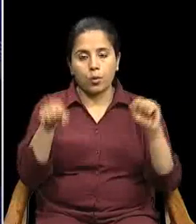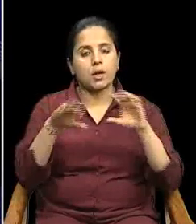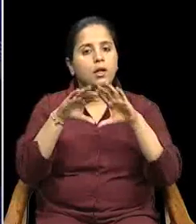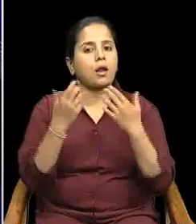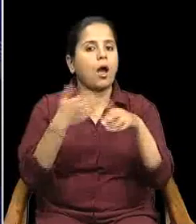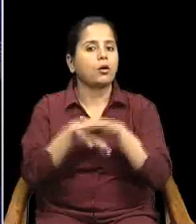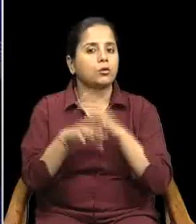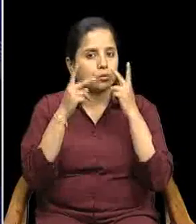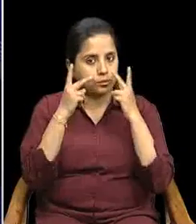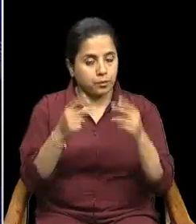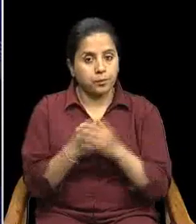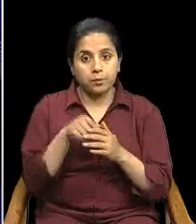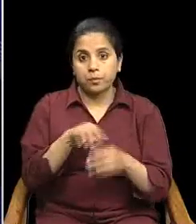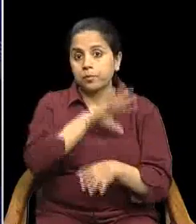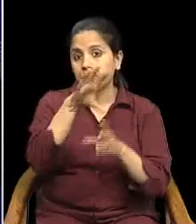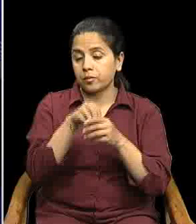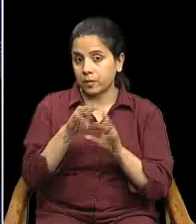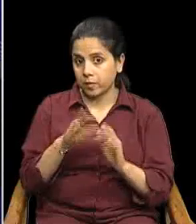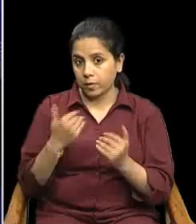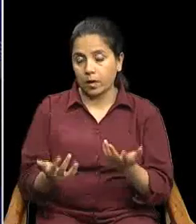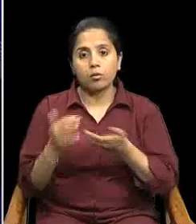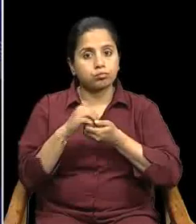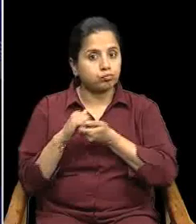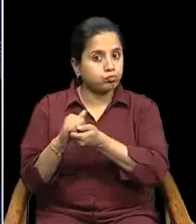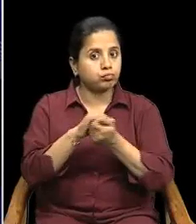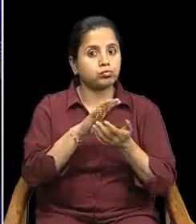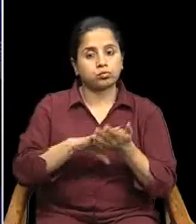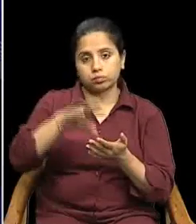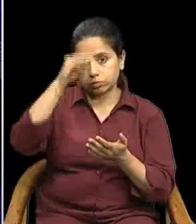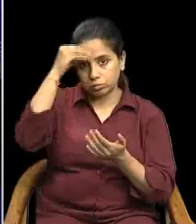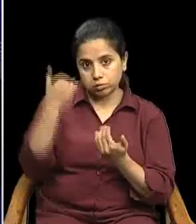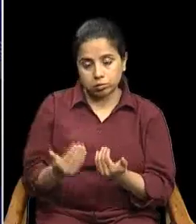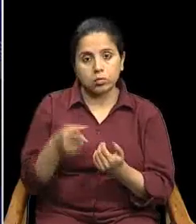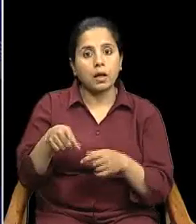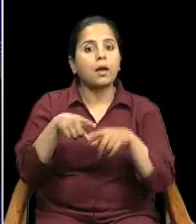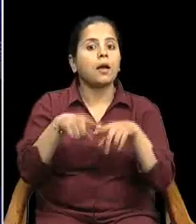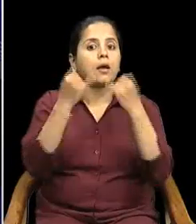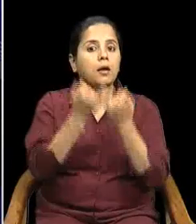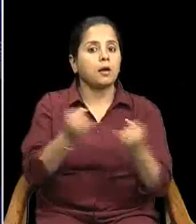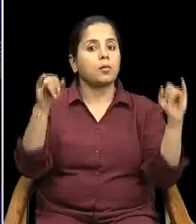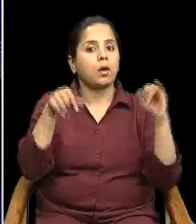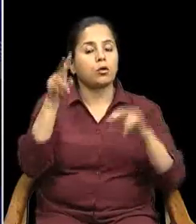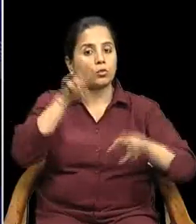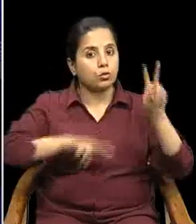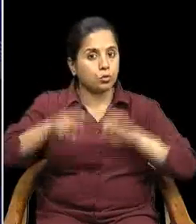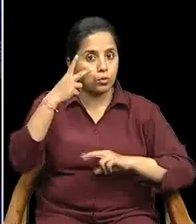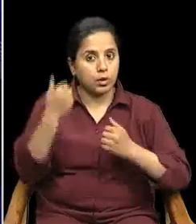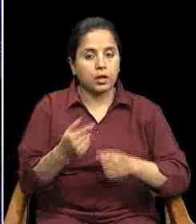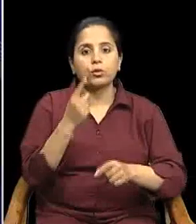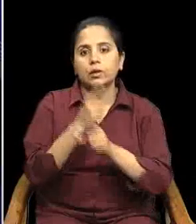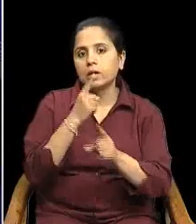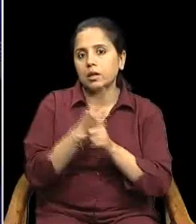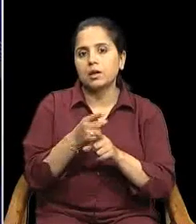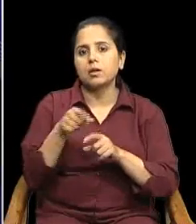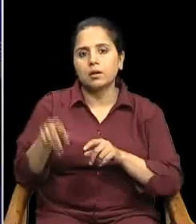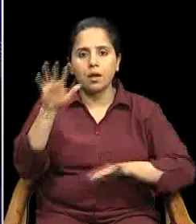classroom. It involves the collaborative learning, independent exploration, and the teacher